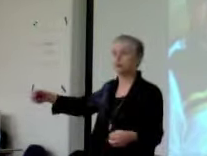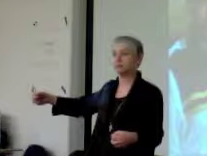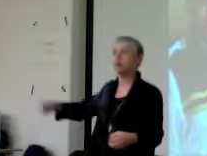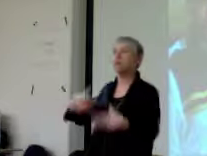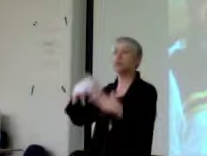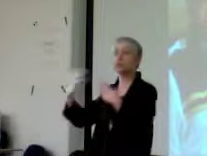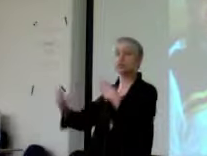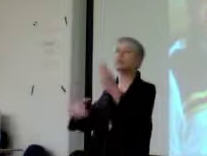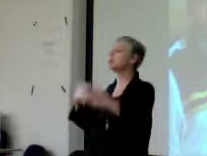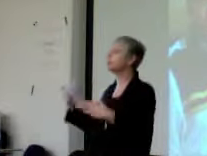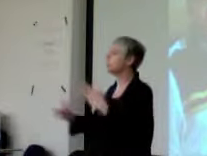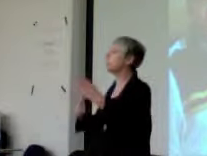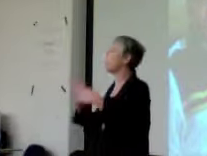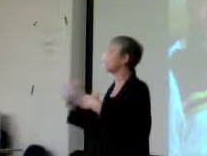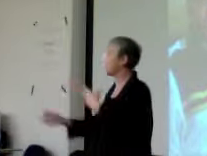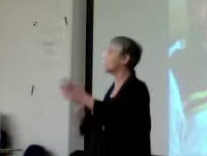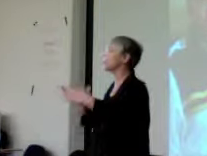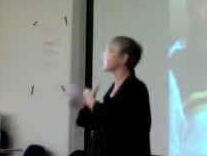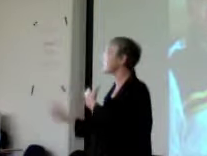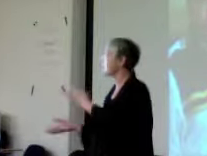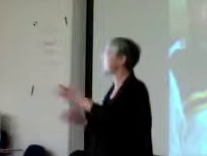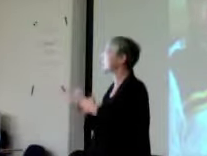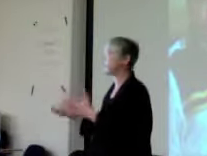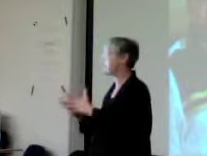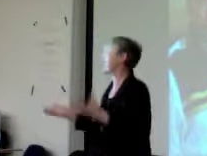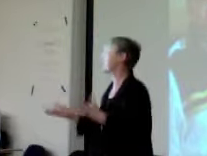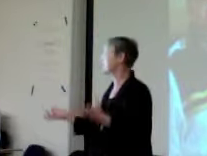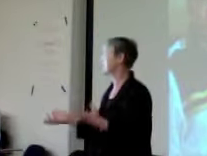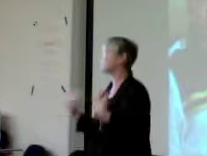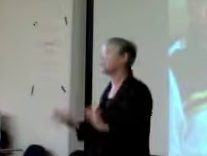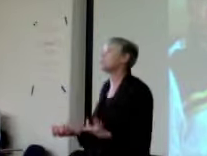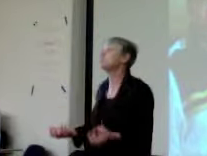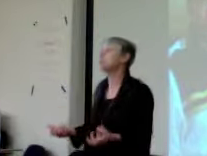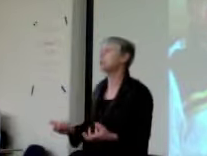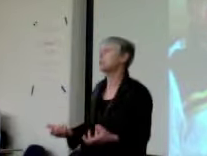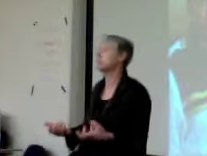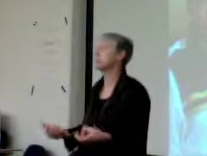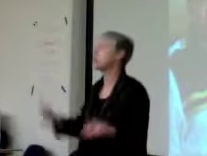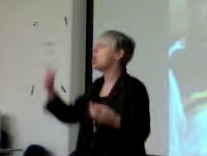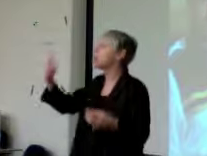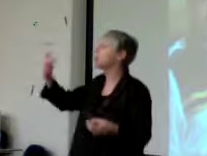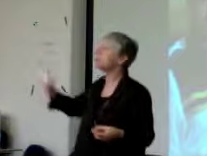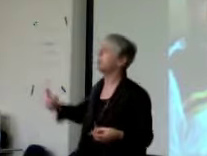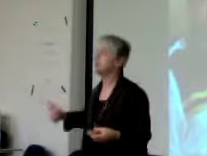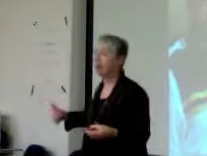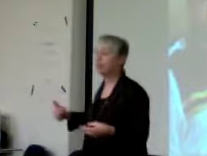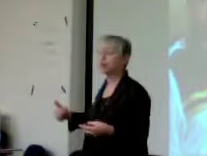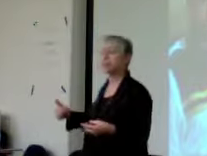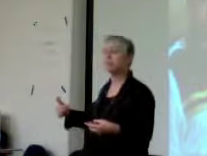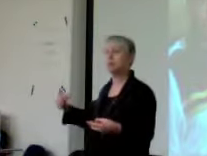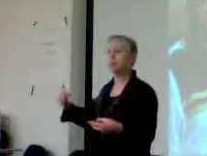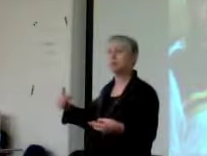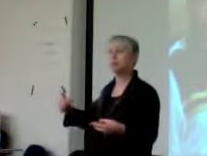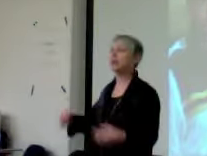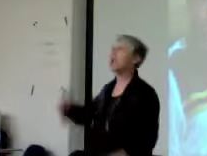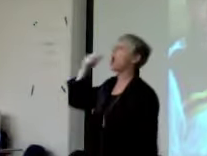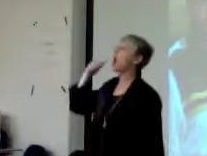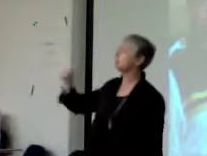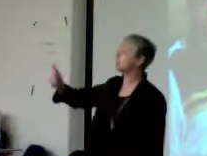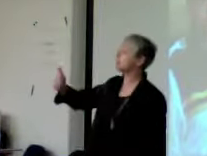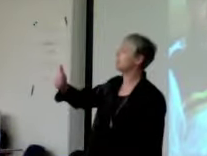participate in, whether it's cheerleading or football or drama club or debate or whatever, matter. We really do look at those things. But your ability in college essay to be able to